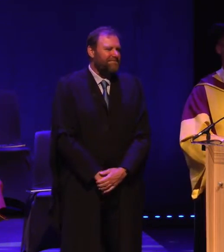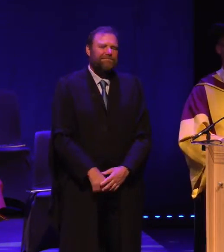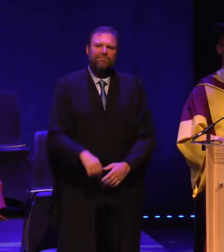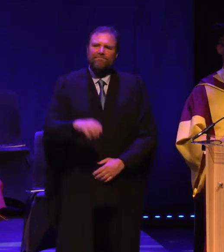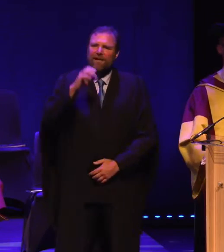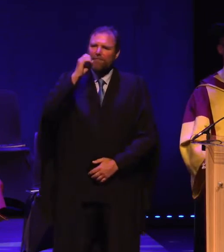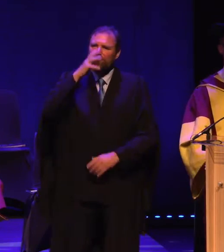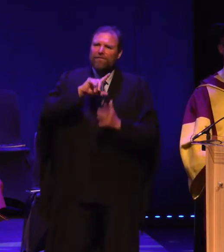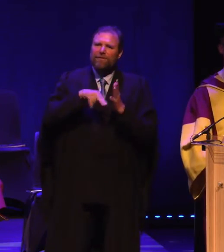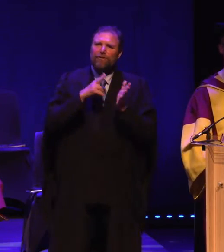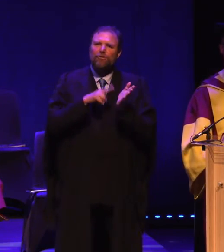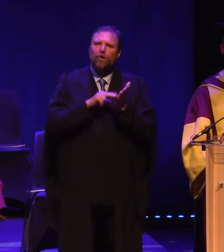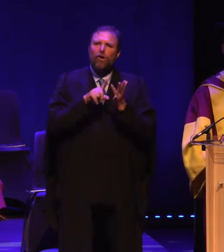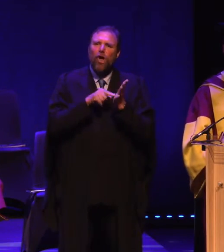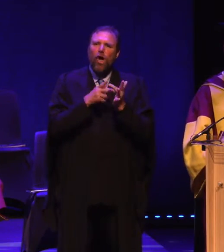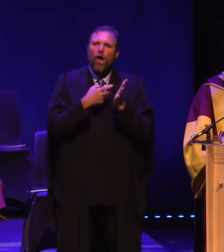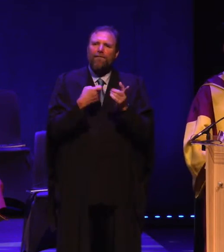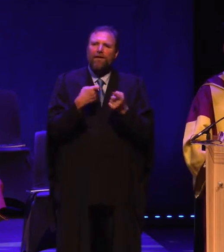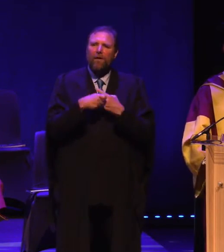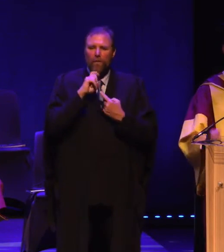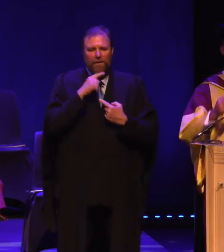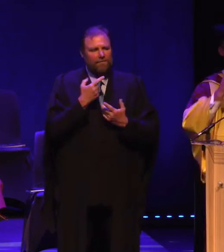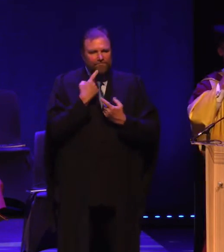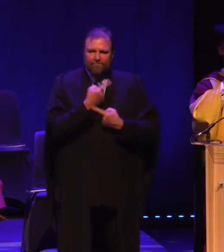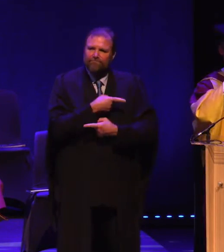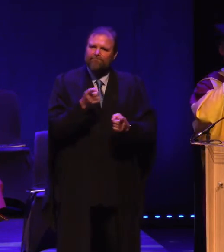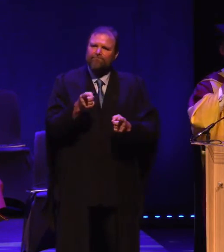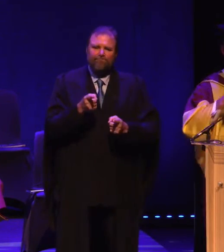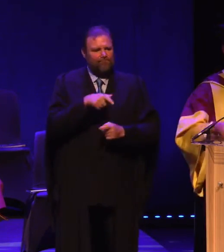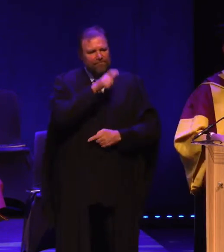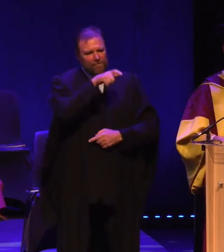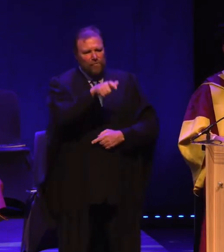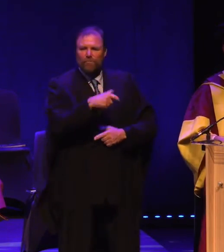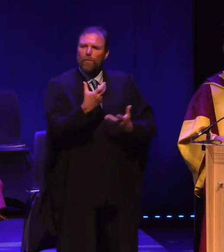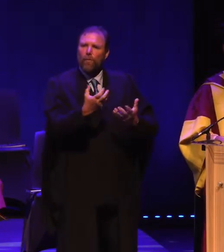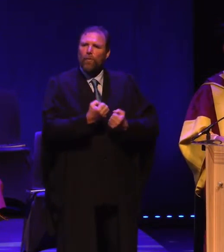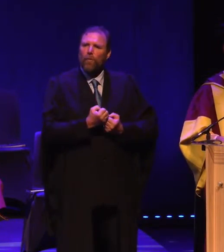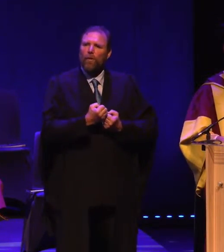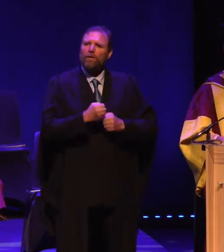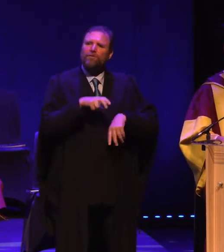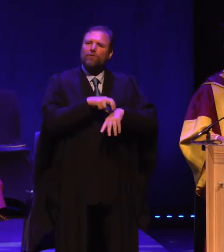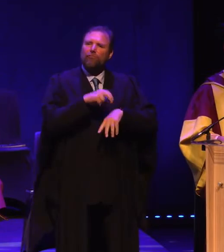Professor John Oliver will announce the students being awarded Doctor of Philosophy.